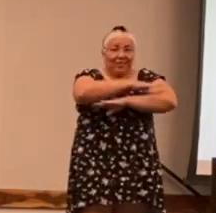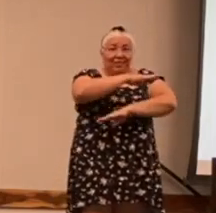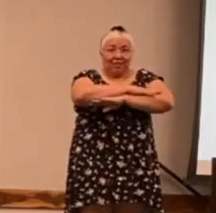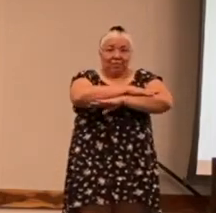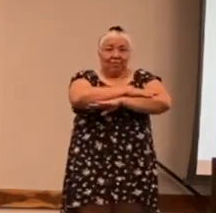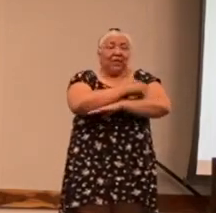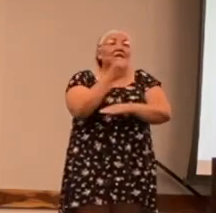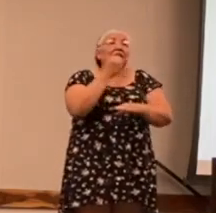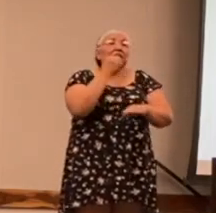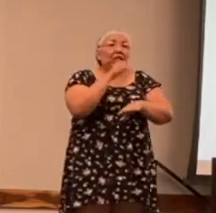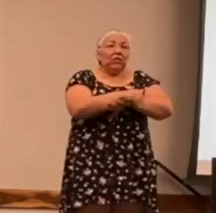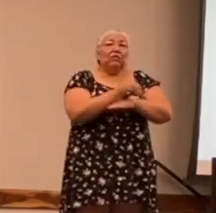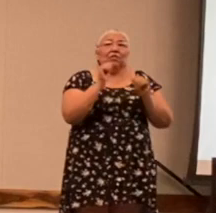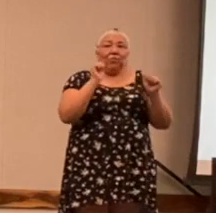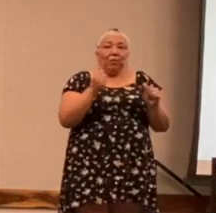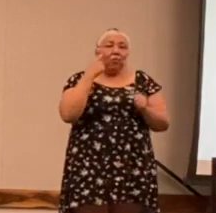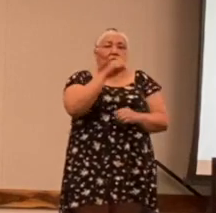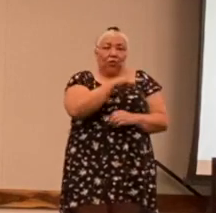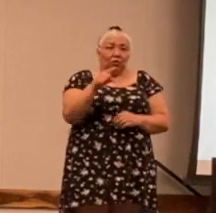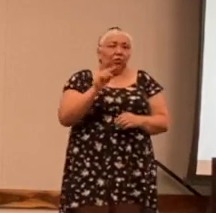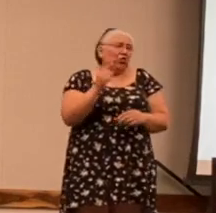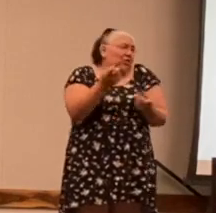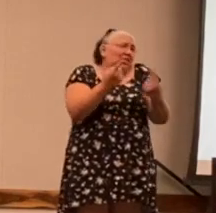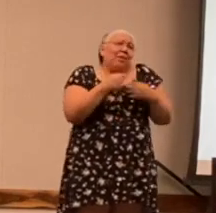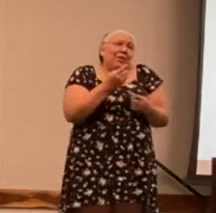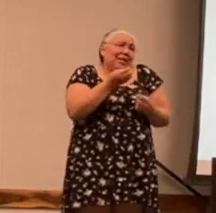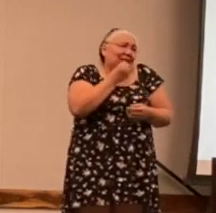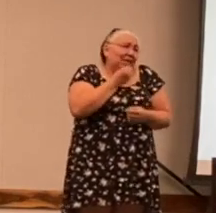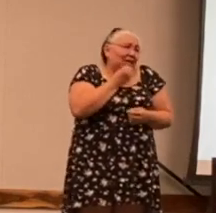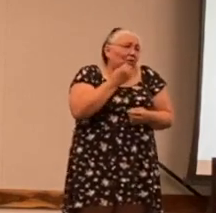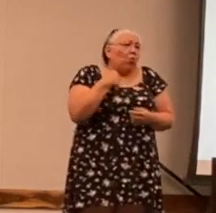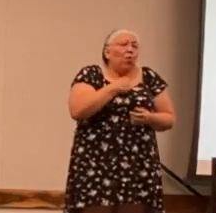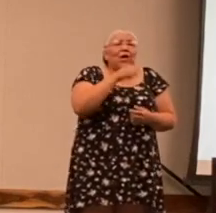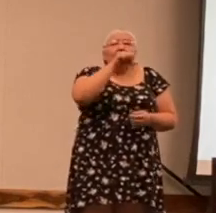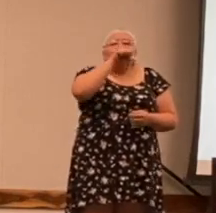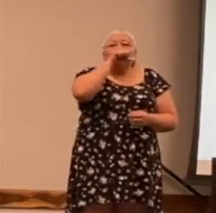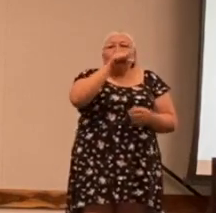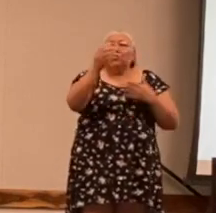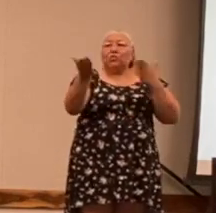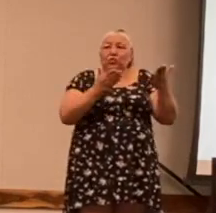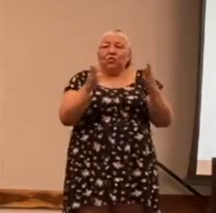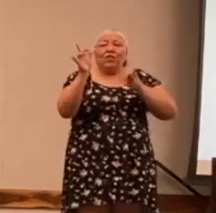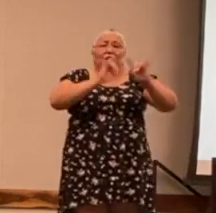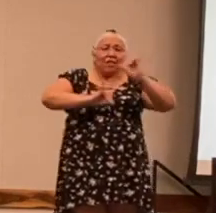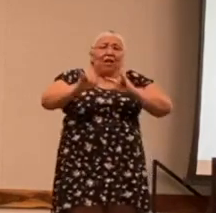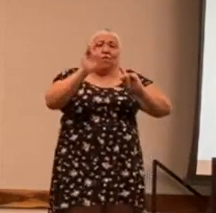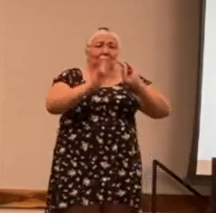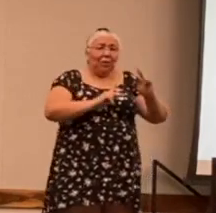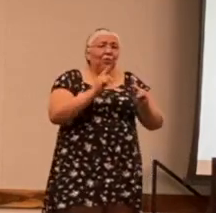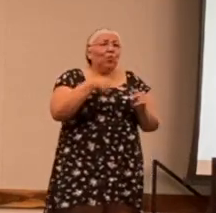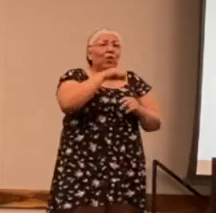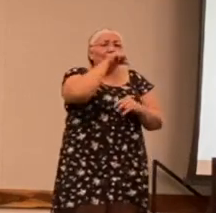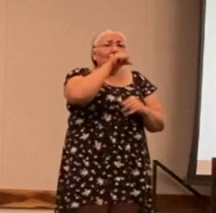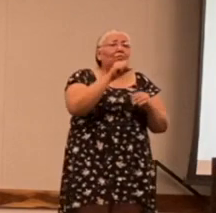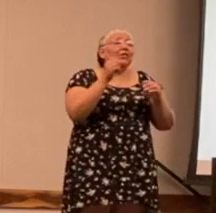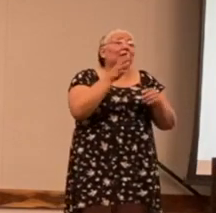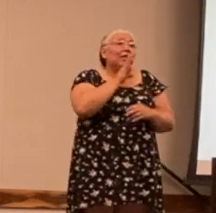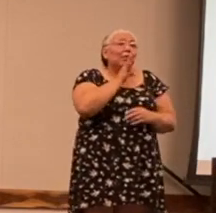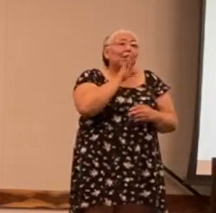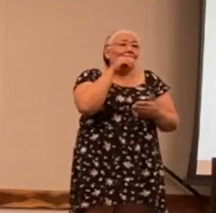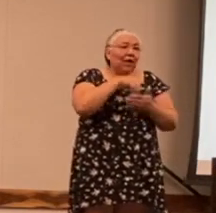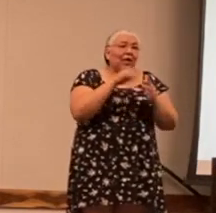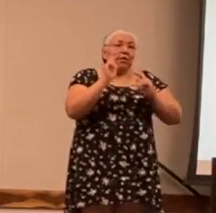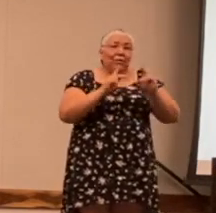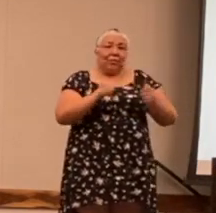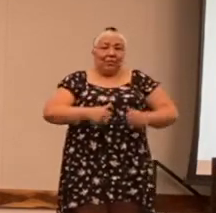Dinner is available. You just come and eat, right? We love to serve and love on people. We love to speak into